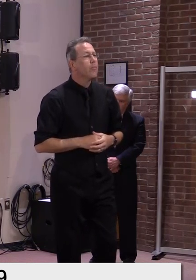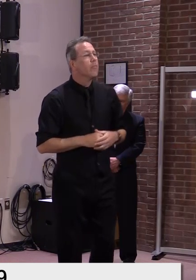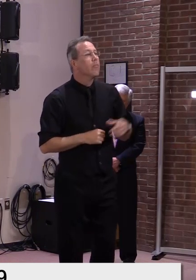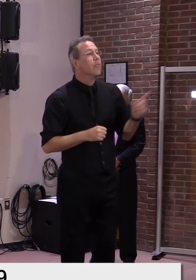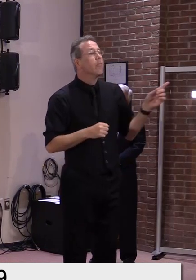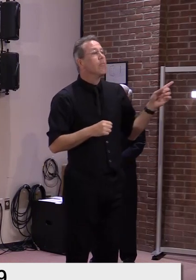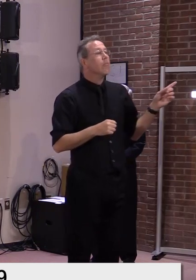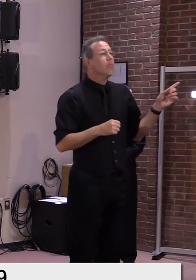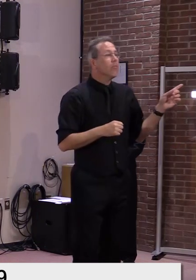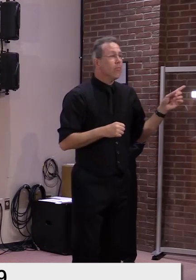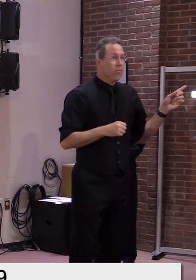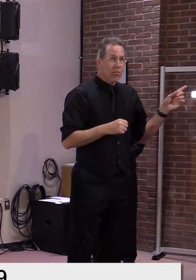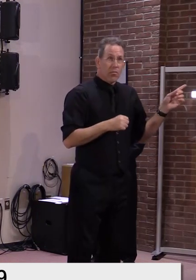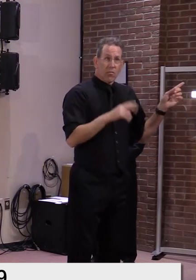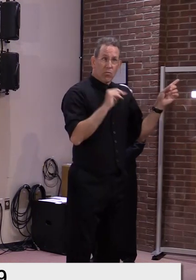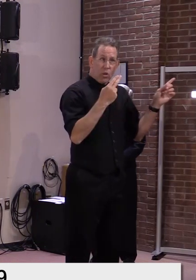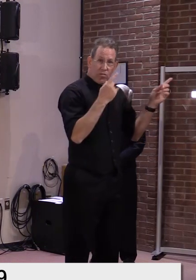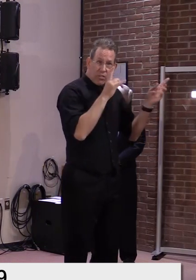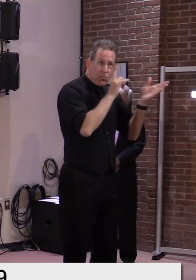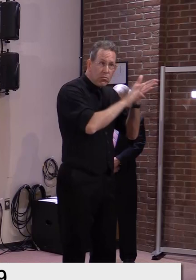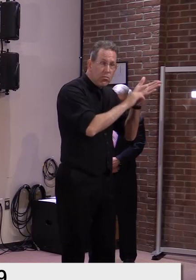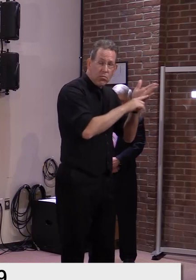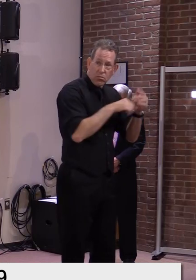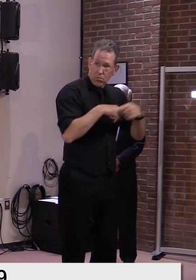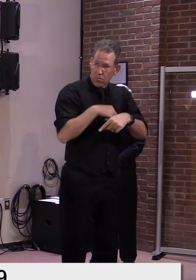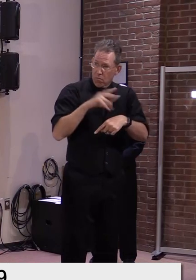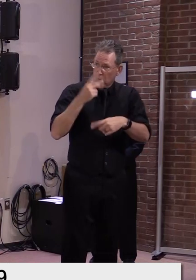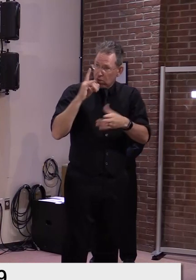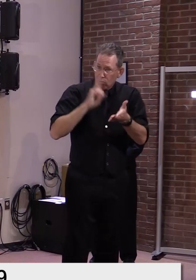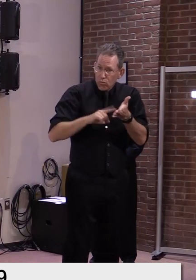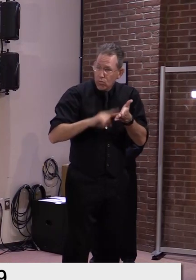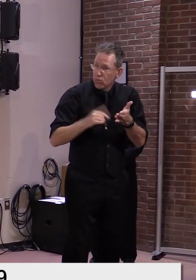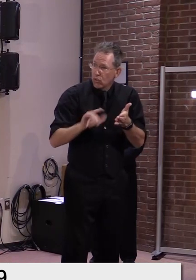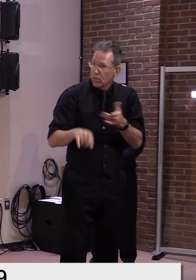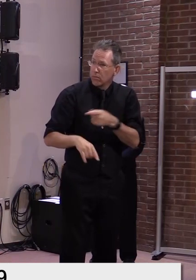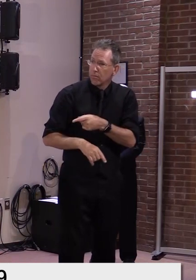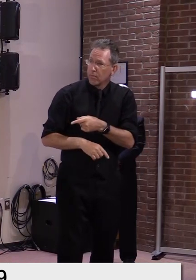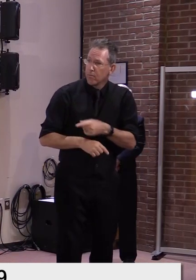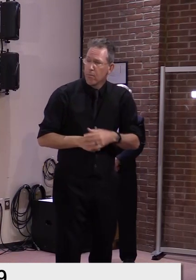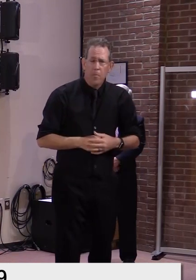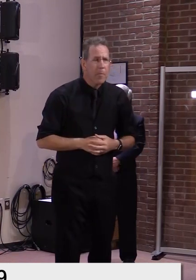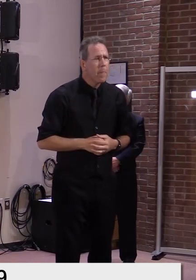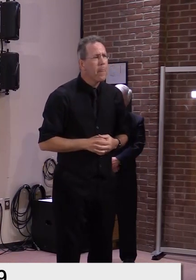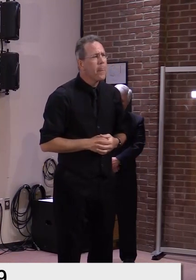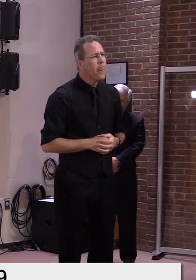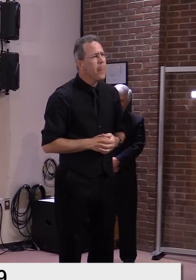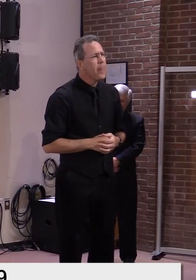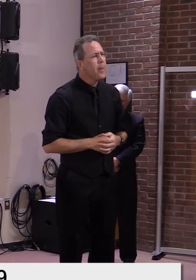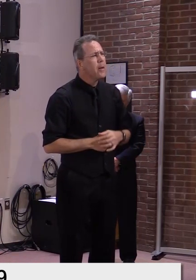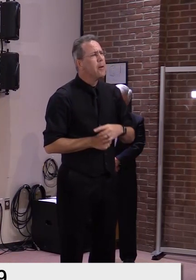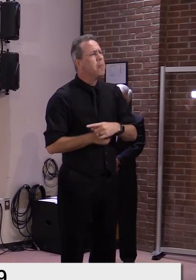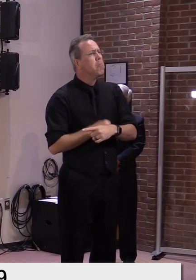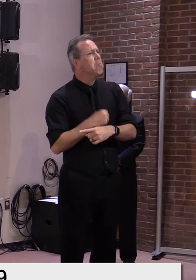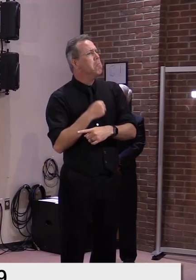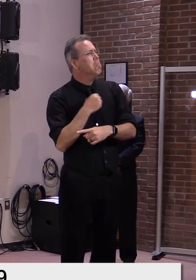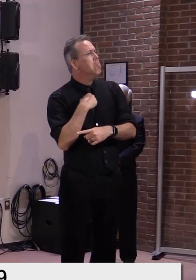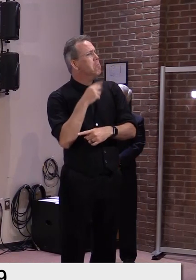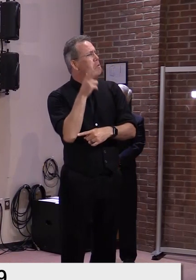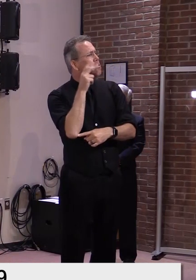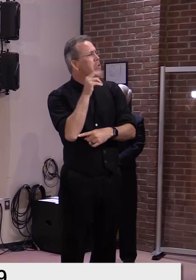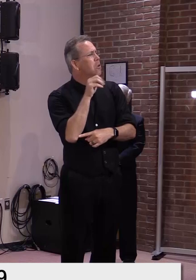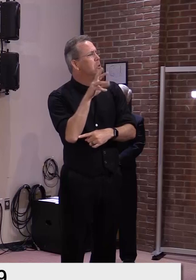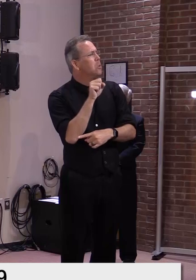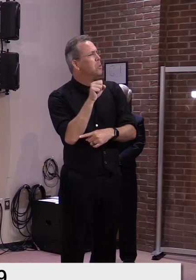heard that piece of news from New Hampshire. I'm sure the Secretary of State has, and might be something